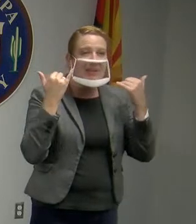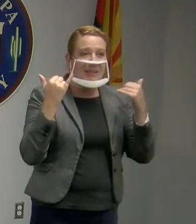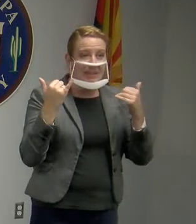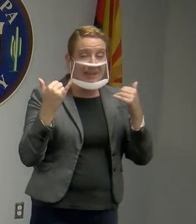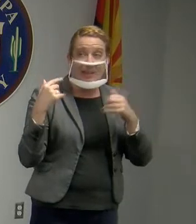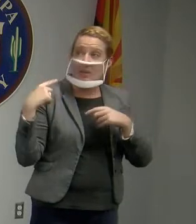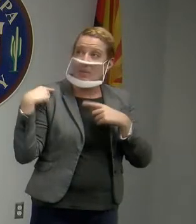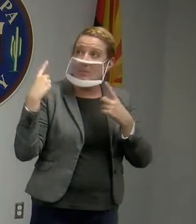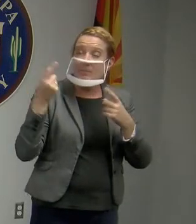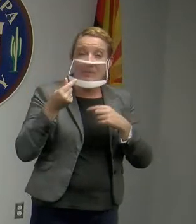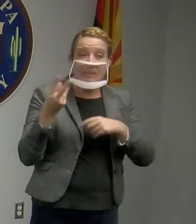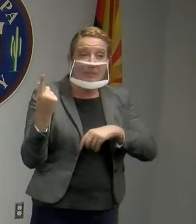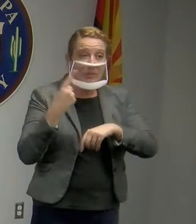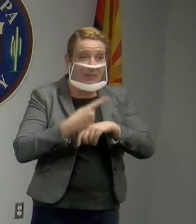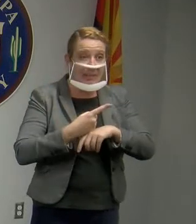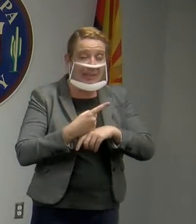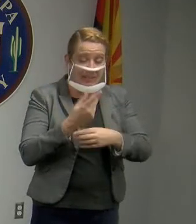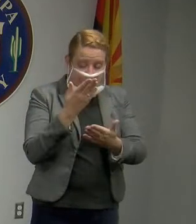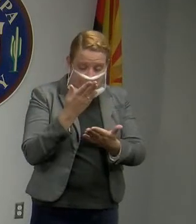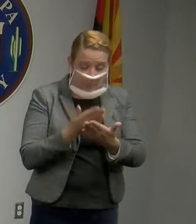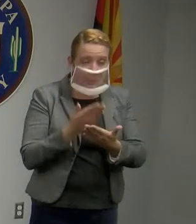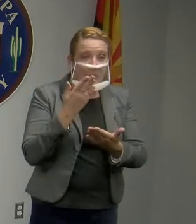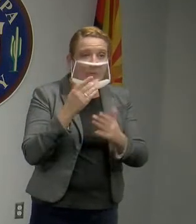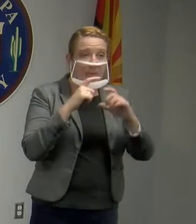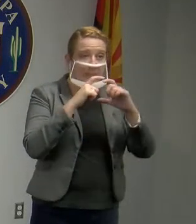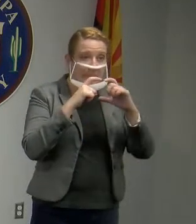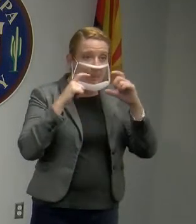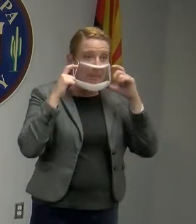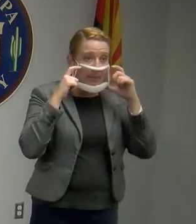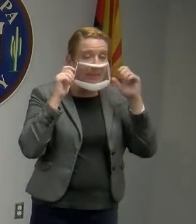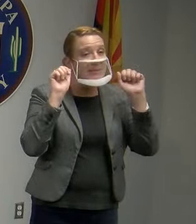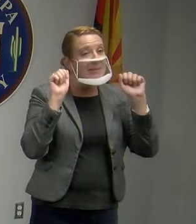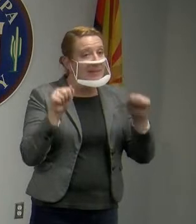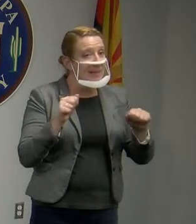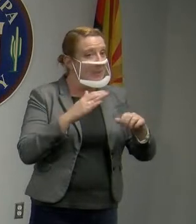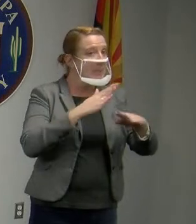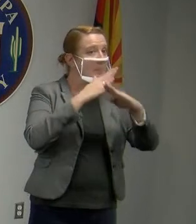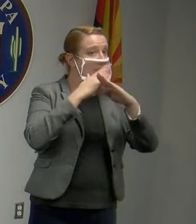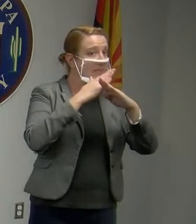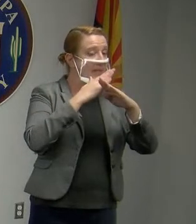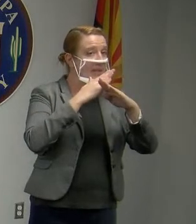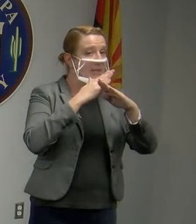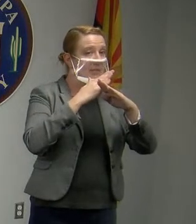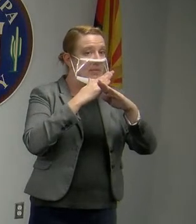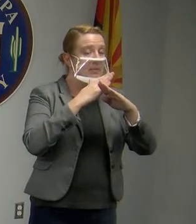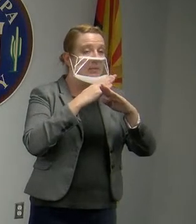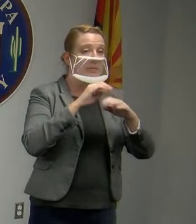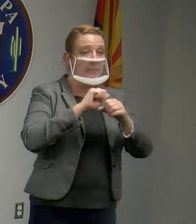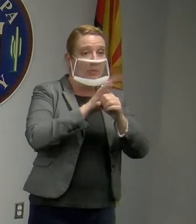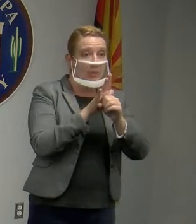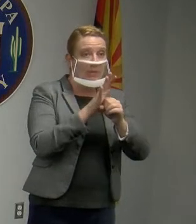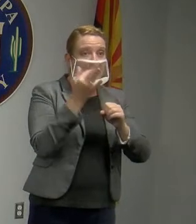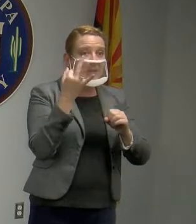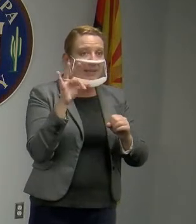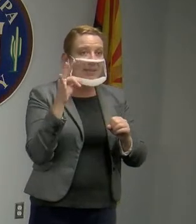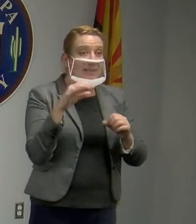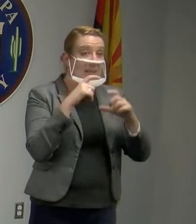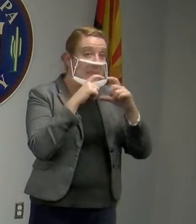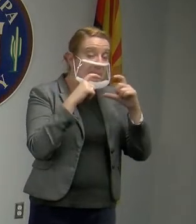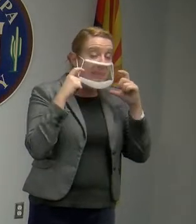over the last few days that wearing a mask definitively can prevent you from getting COVID-19. It's not